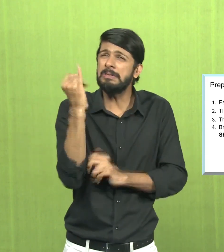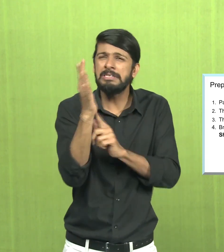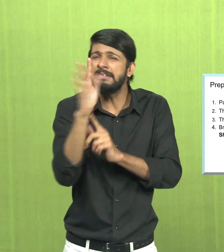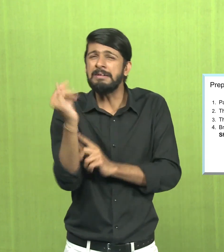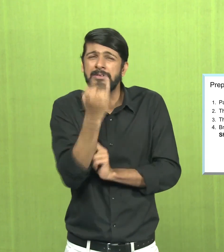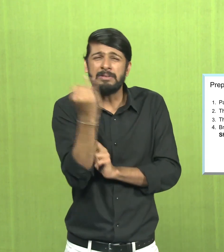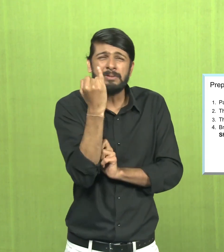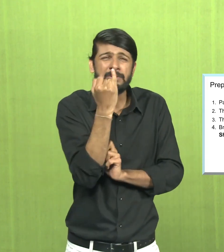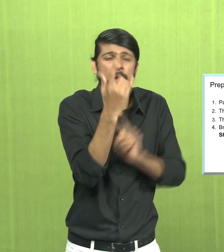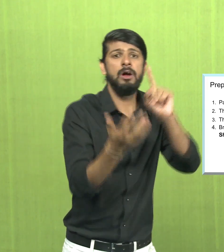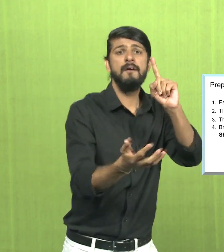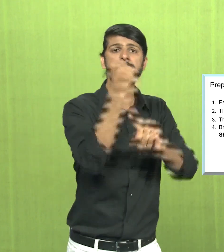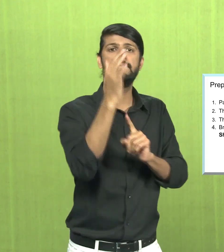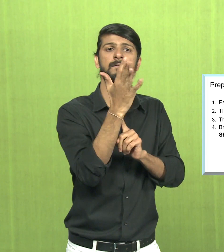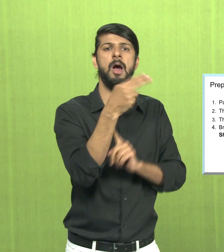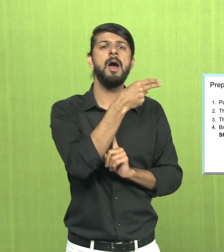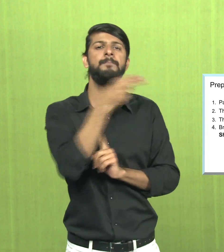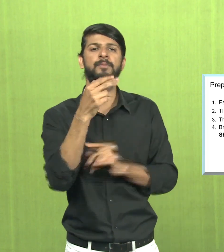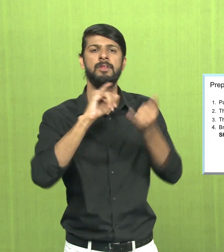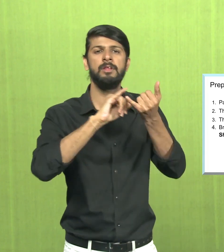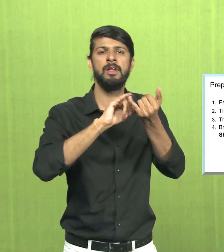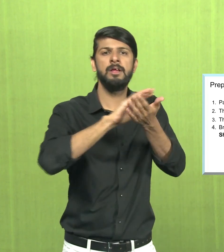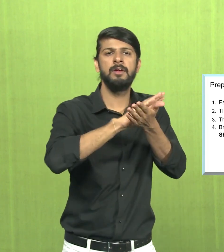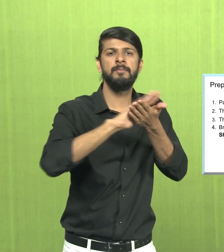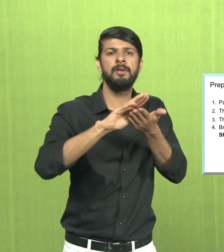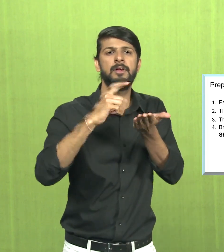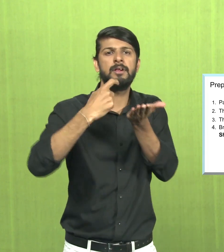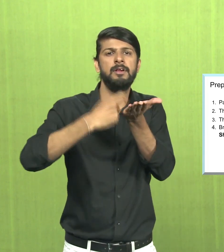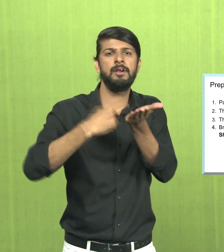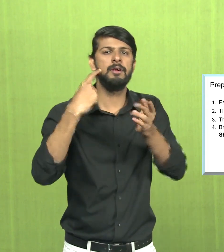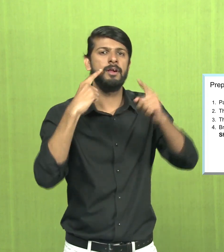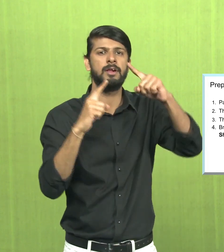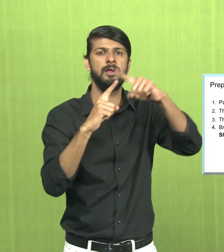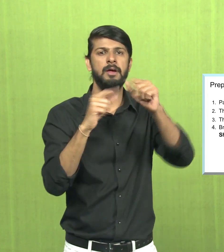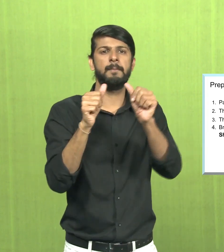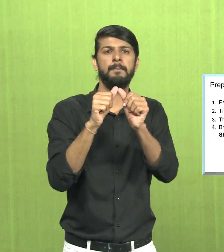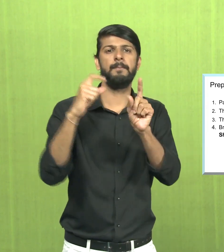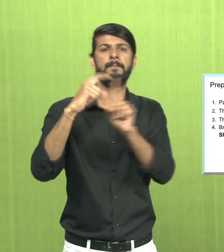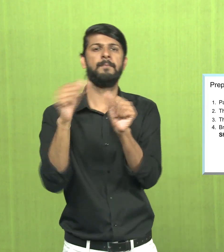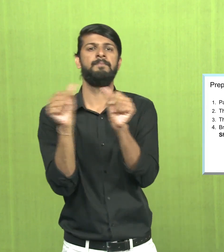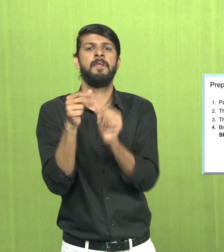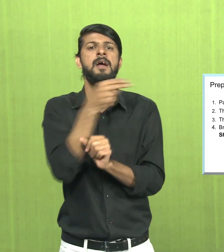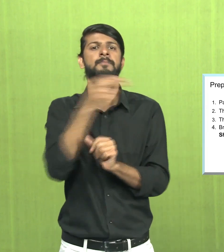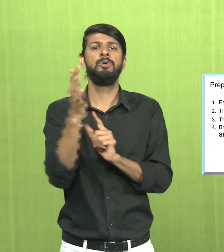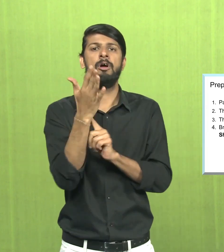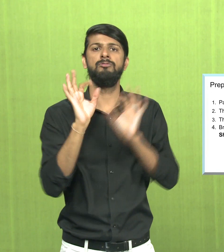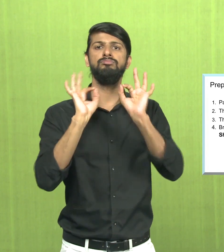had to be replaced by another kind of durable palm leaves which was known as